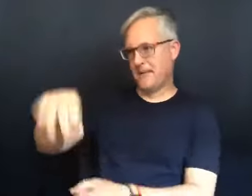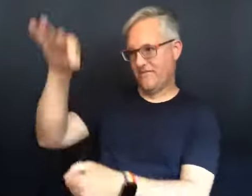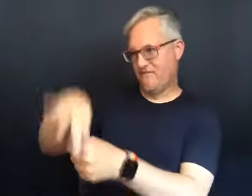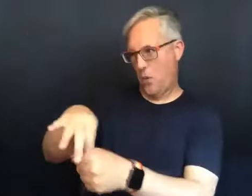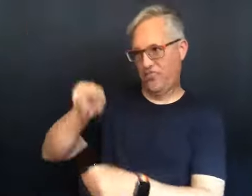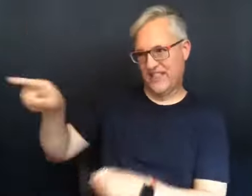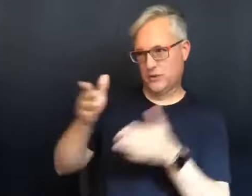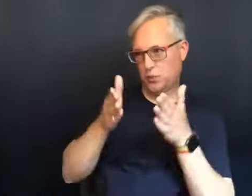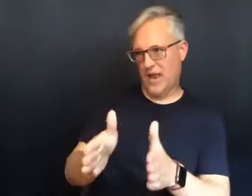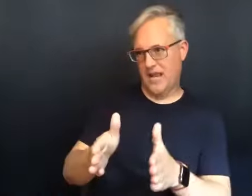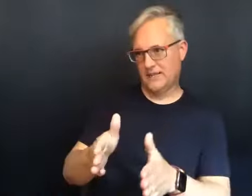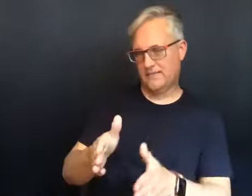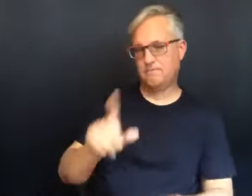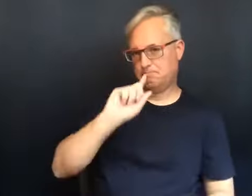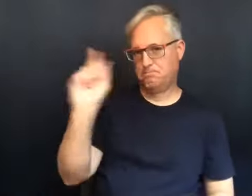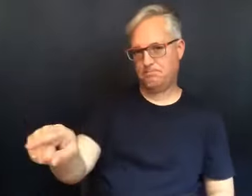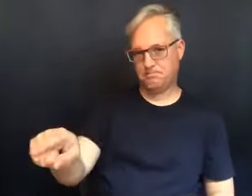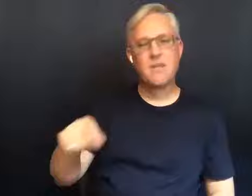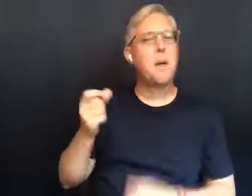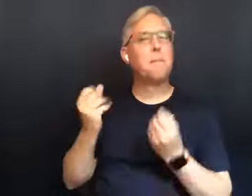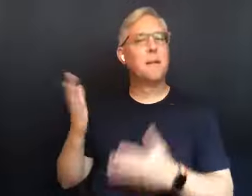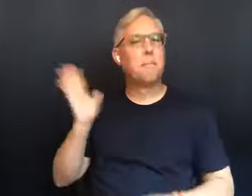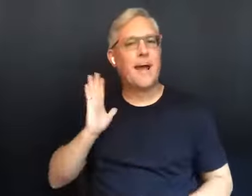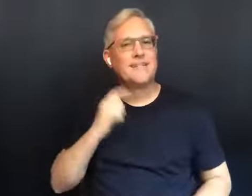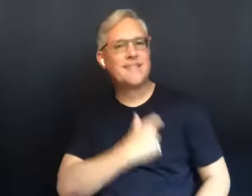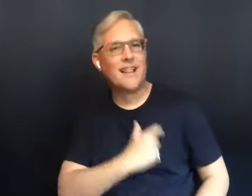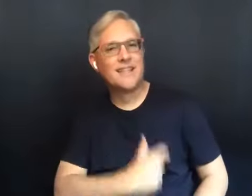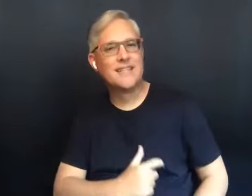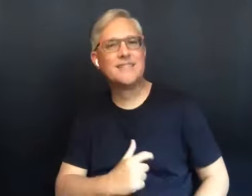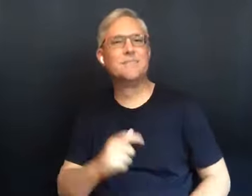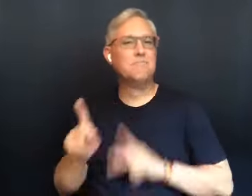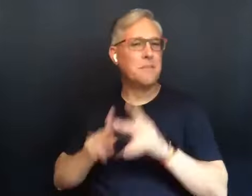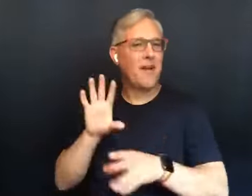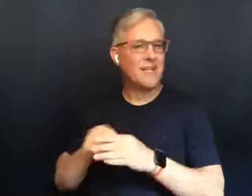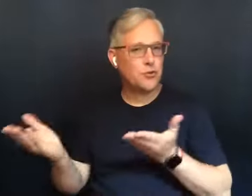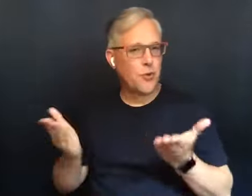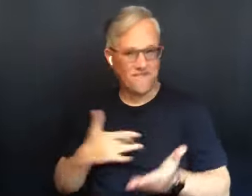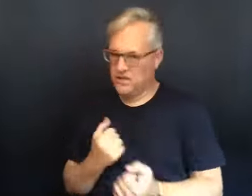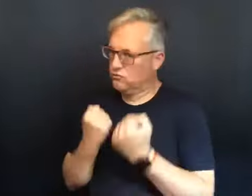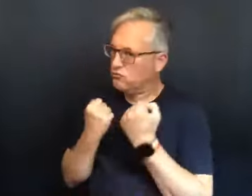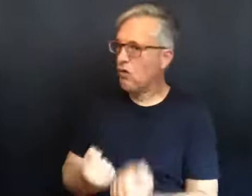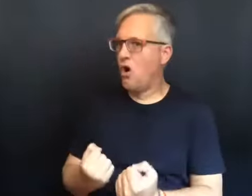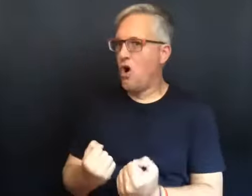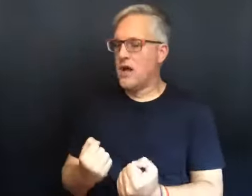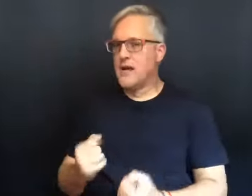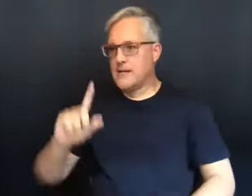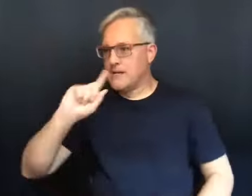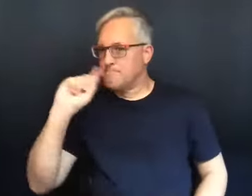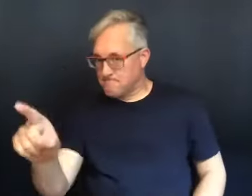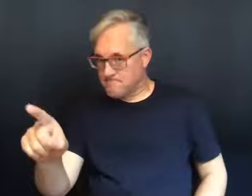It was, but he was basically sent to the conference instructed by our area body, by past delegates, and many people that were involved